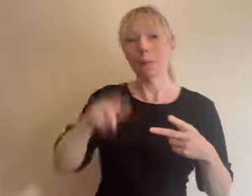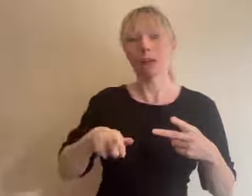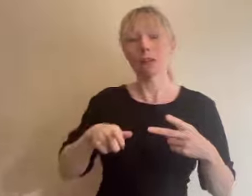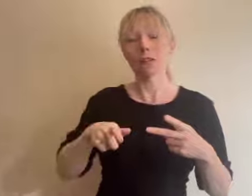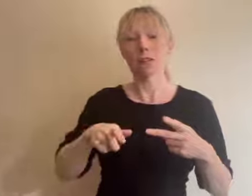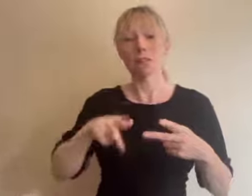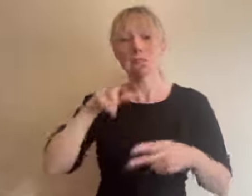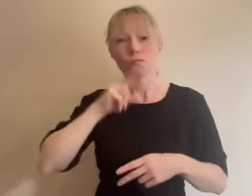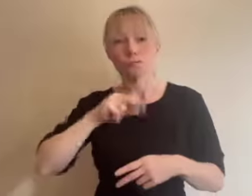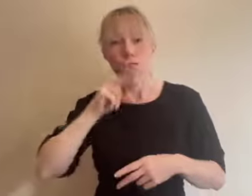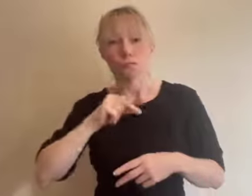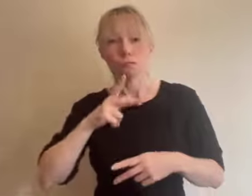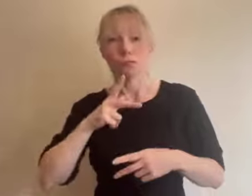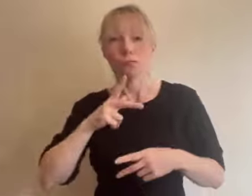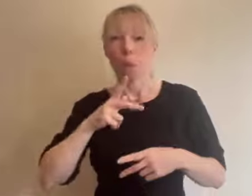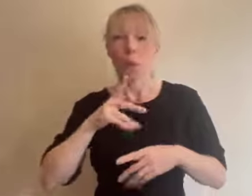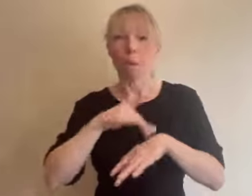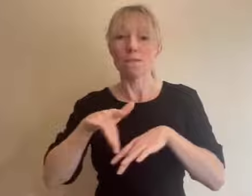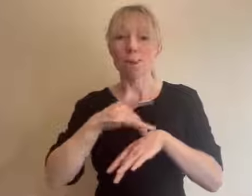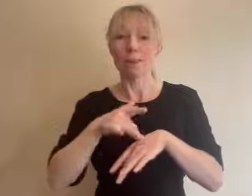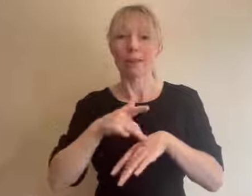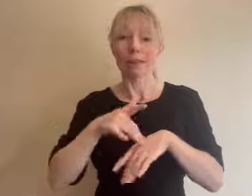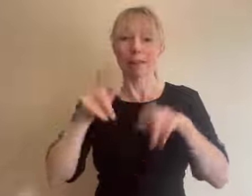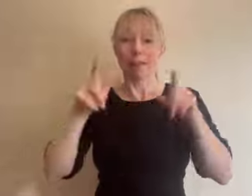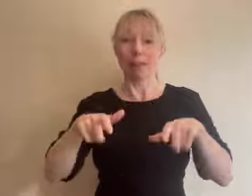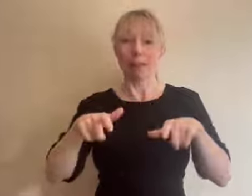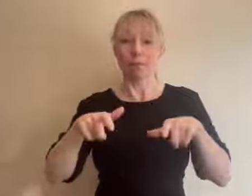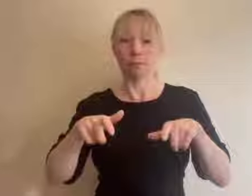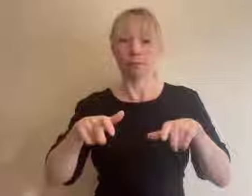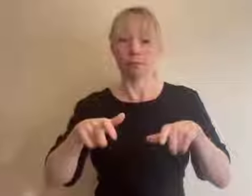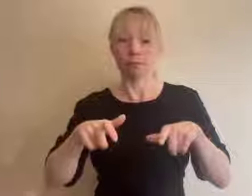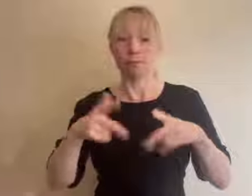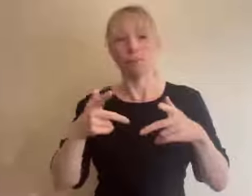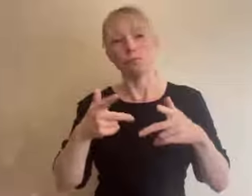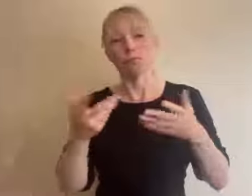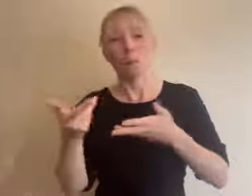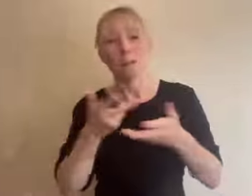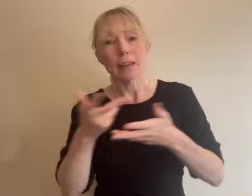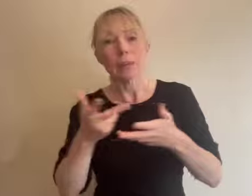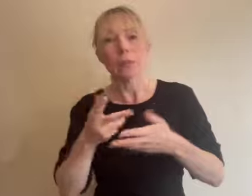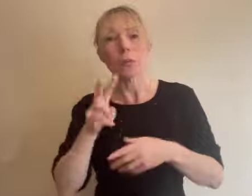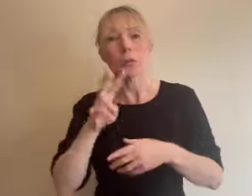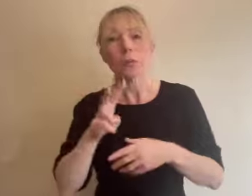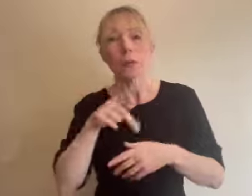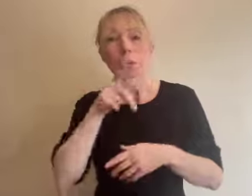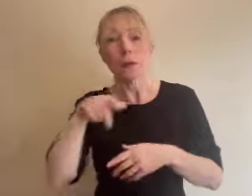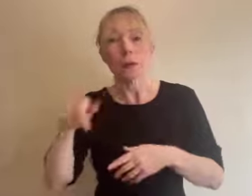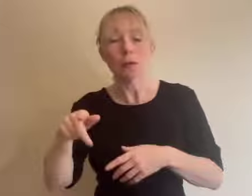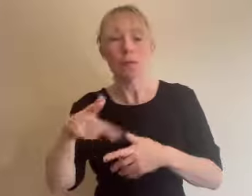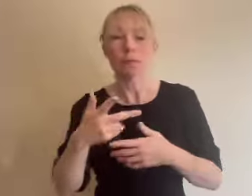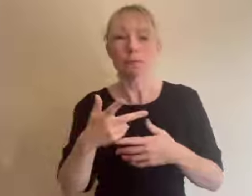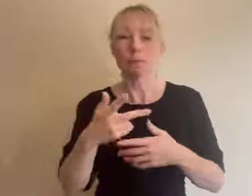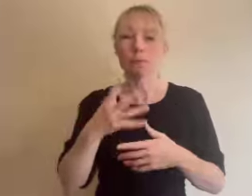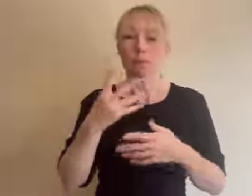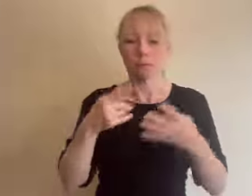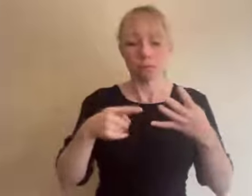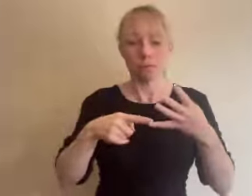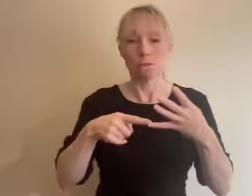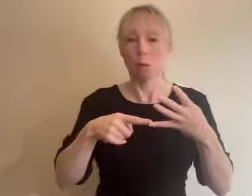performances. 3. Static conversations between two people. 4. Static conversations between more than two